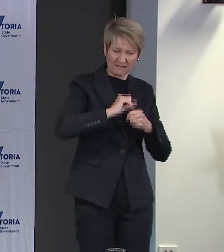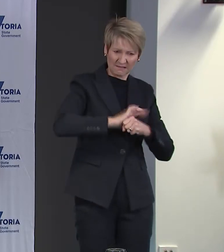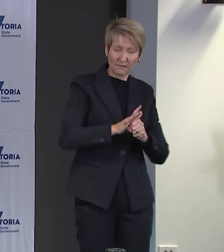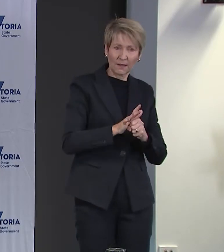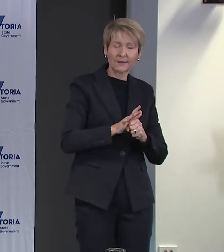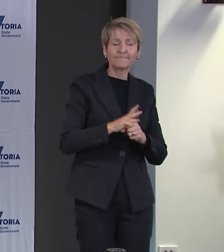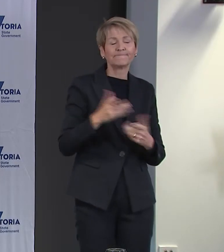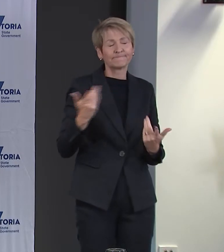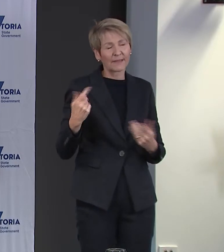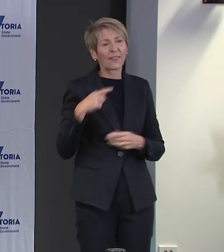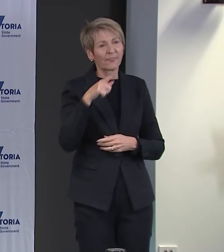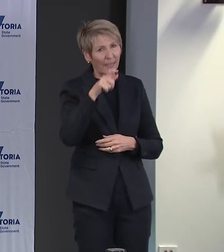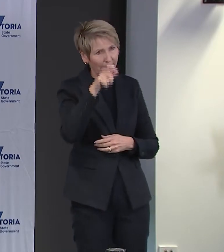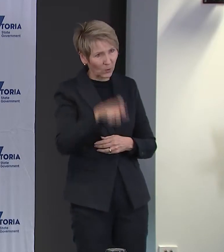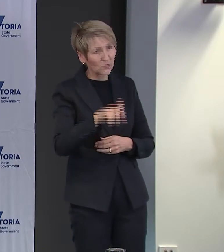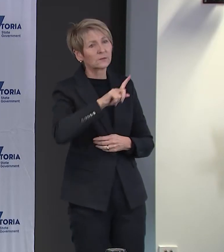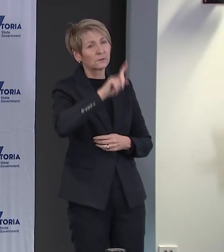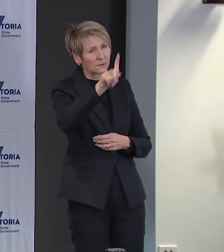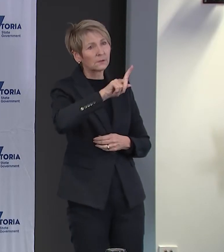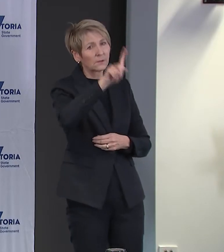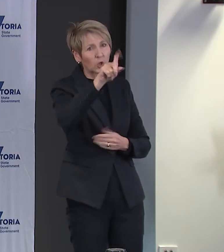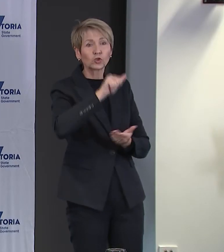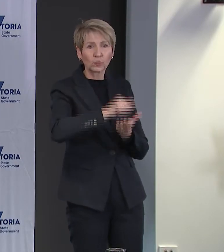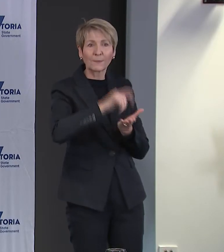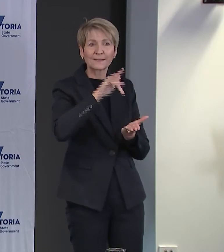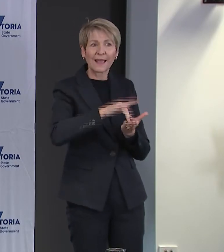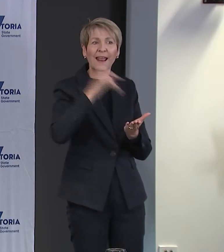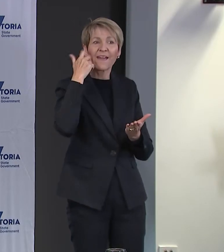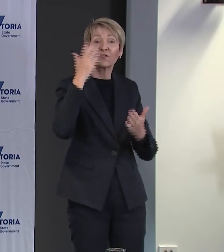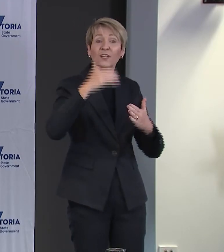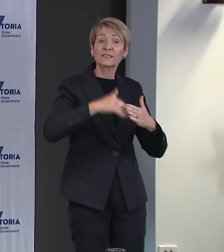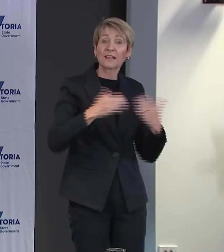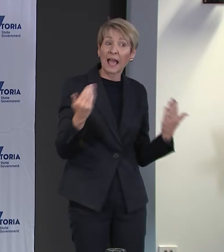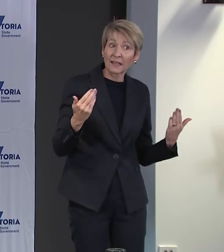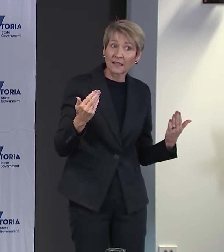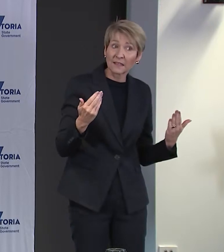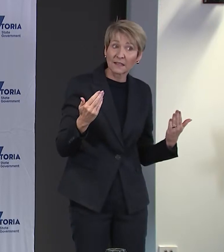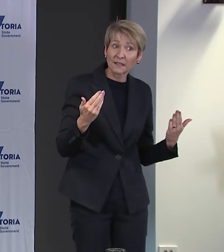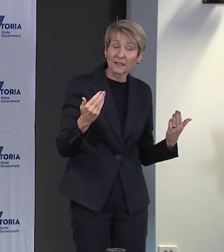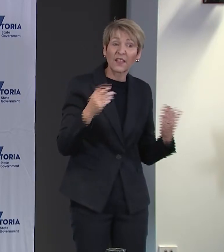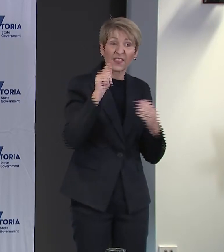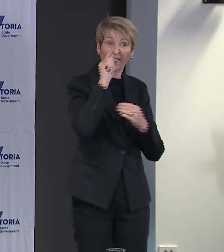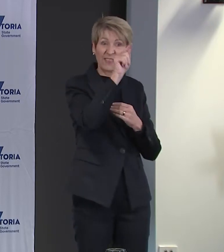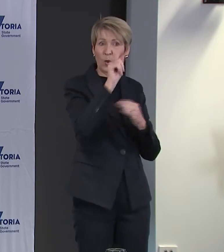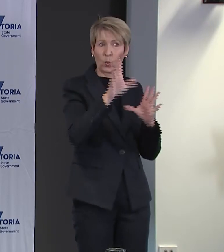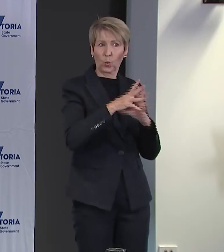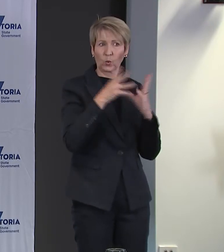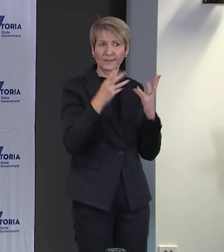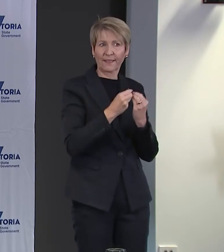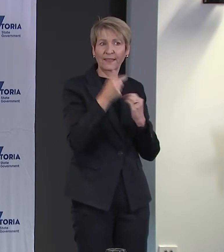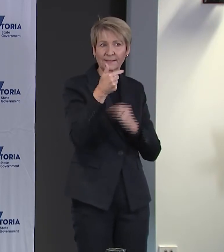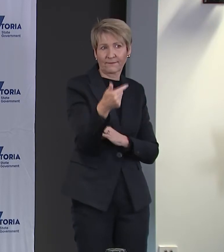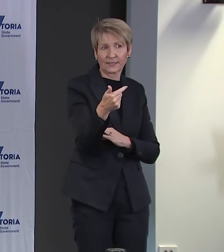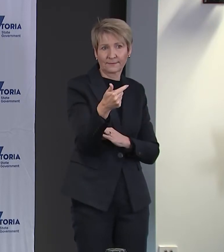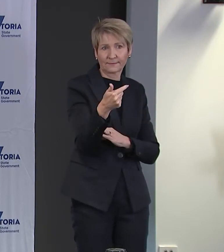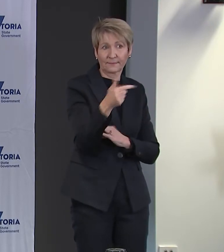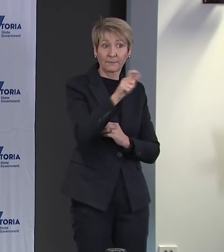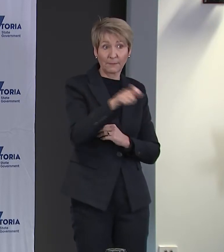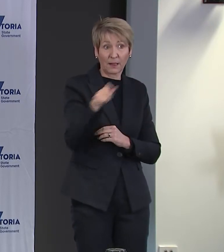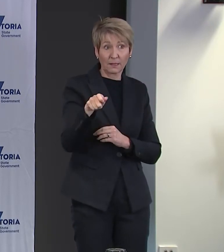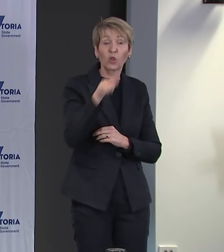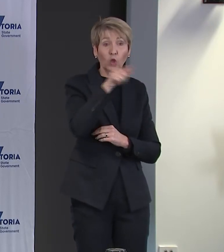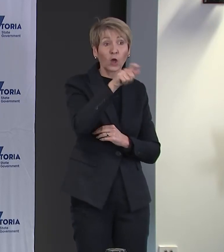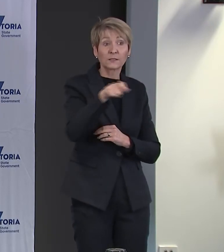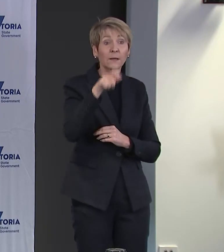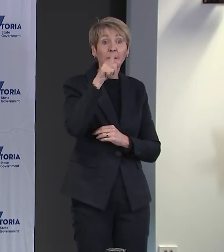daily visitor to Craigieburn Shopping Centre. We have now a total of 7 positive cases on a number of different days who have been in and